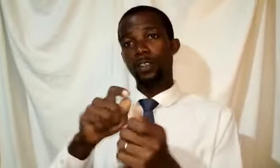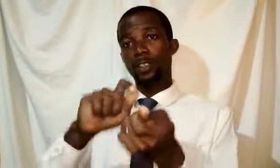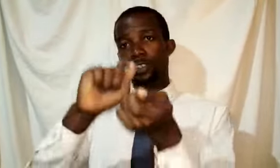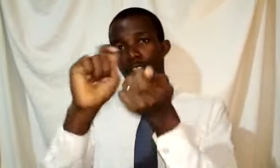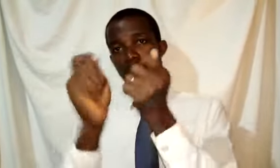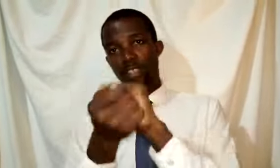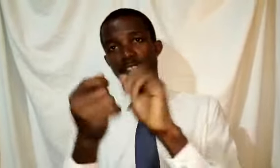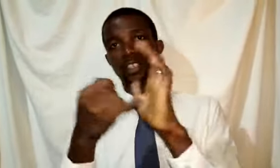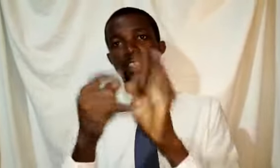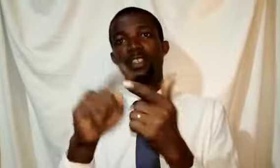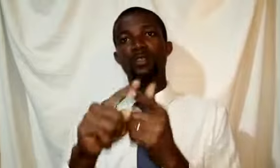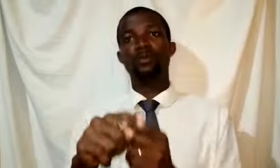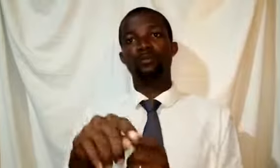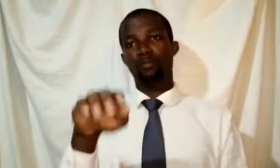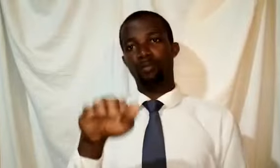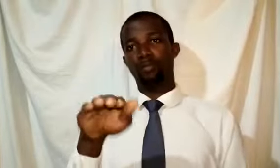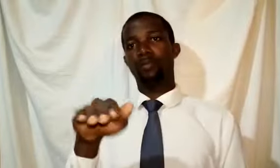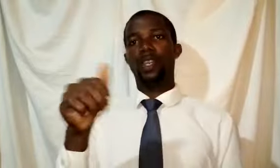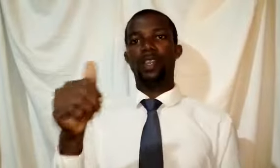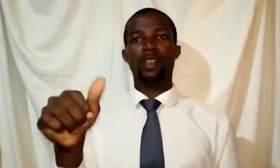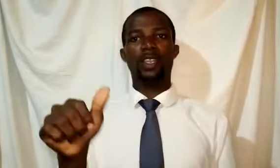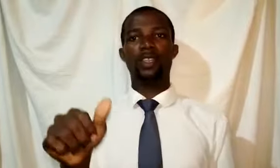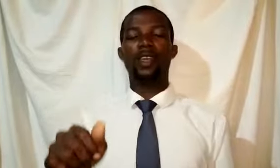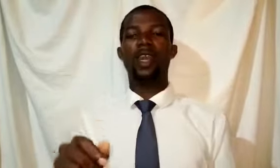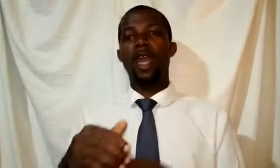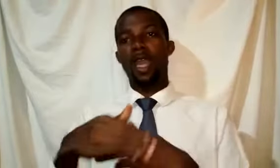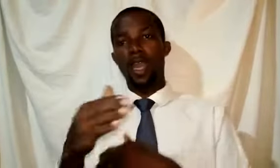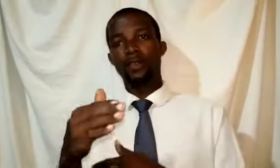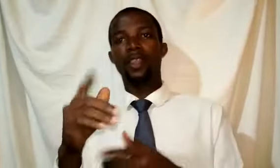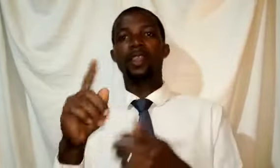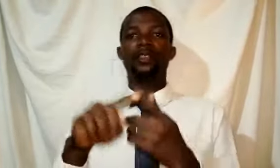to base 10, then to the required base.